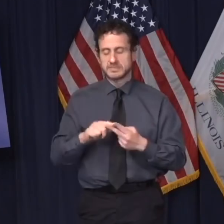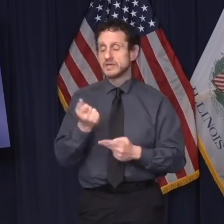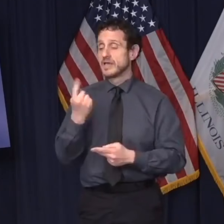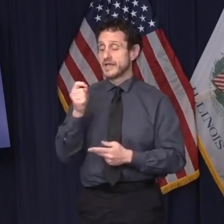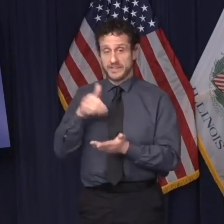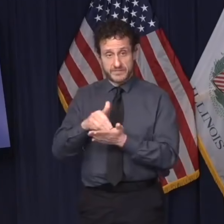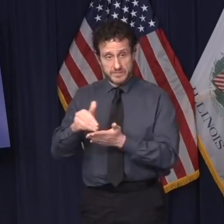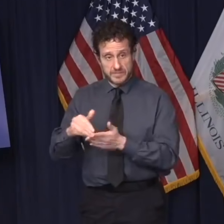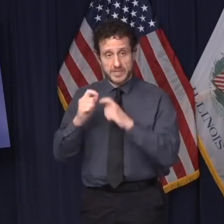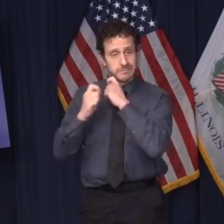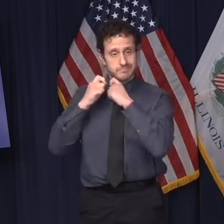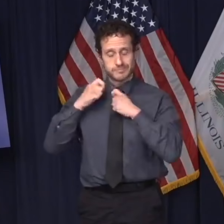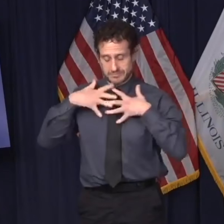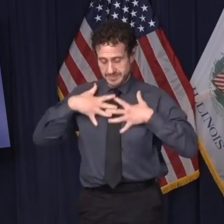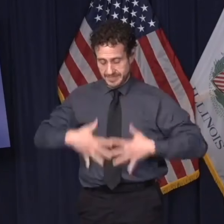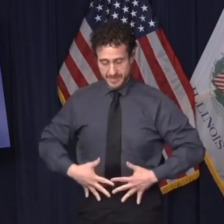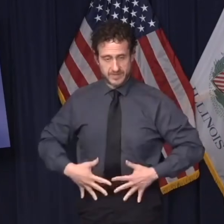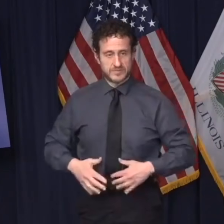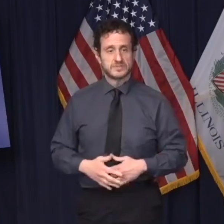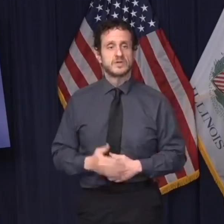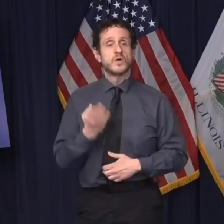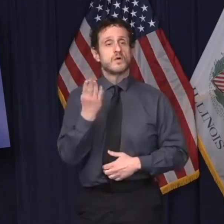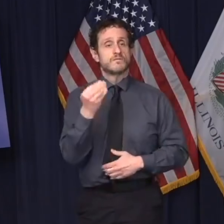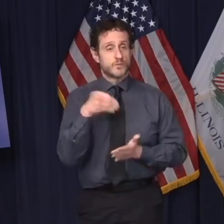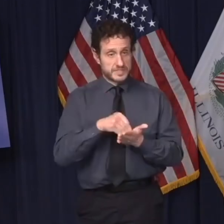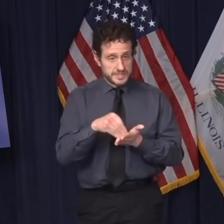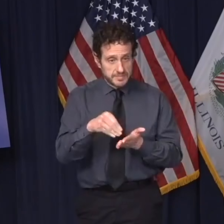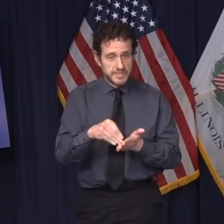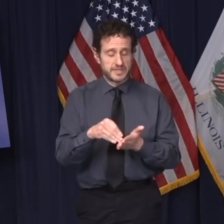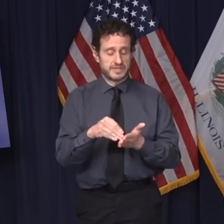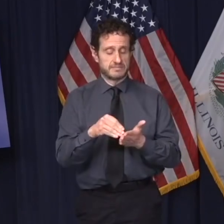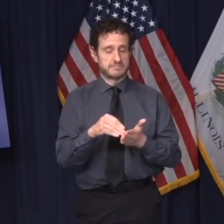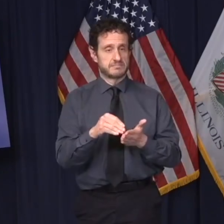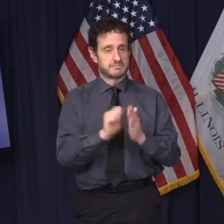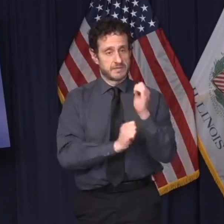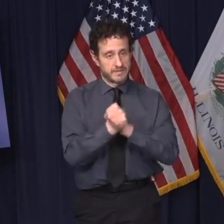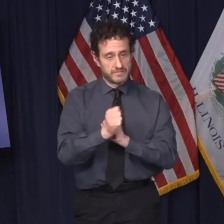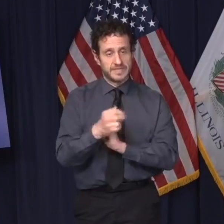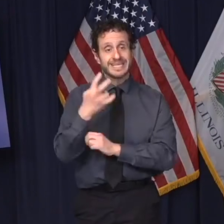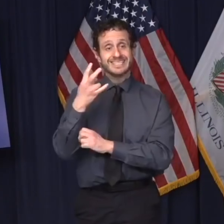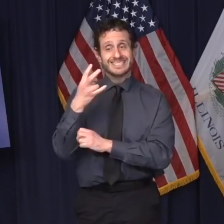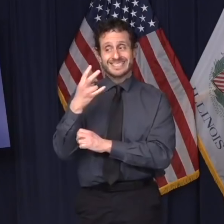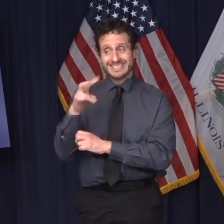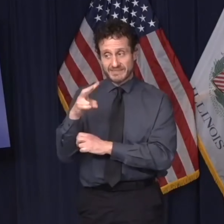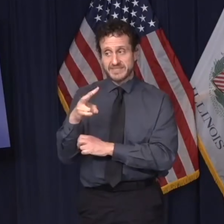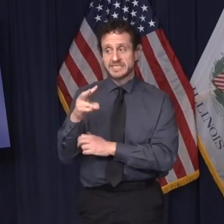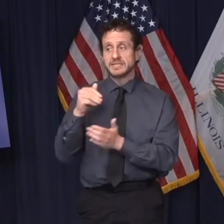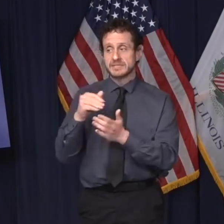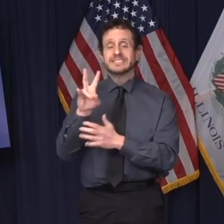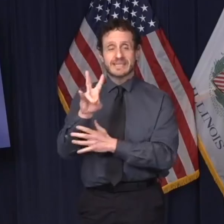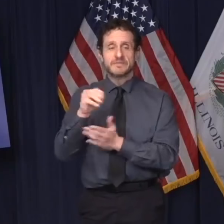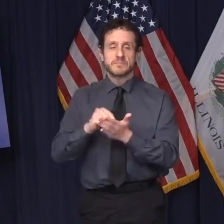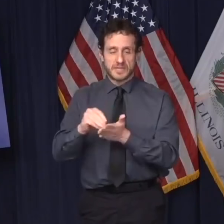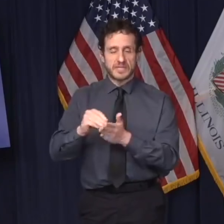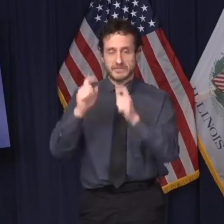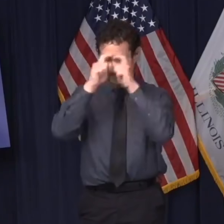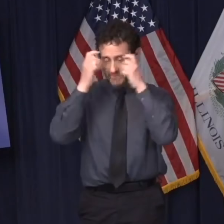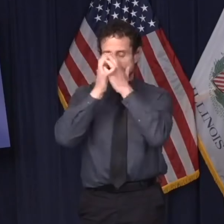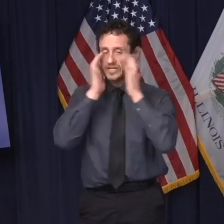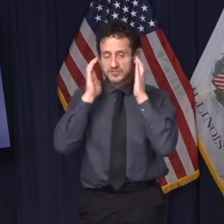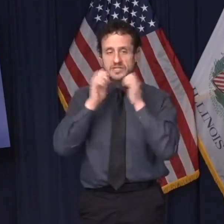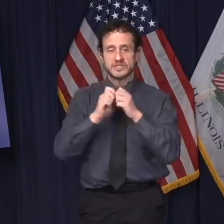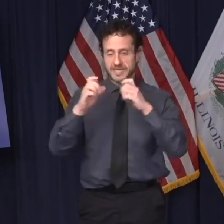and coveralls, 14 million gloves, and 7 million face shields and goggles. All